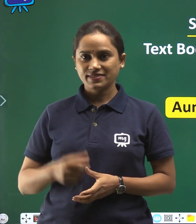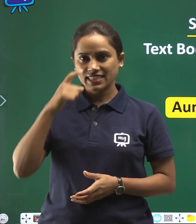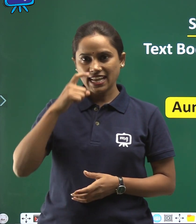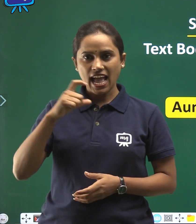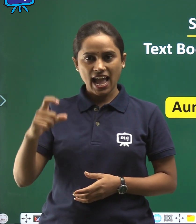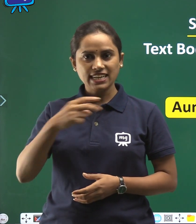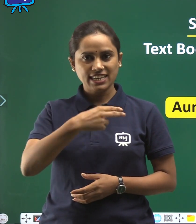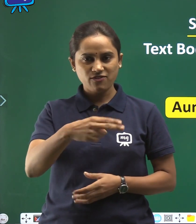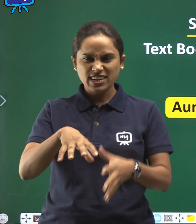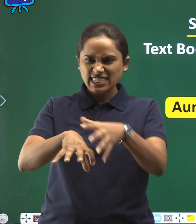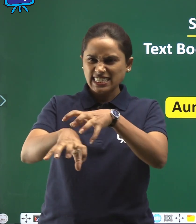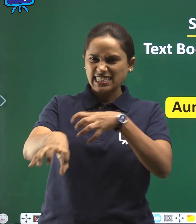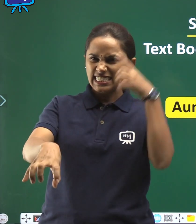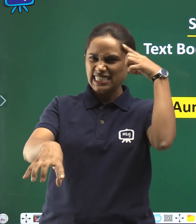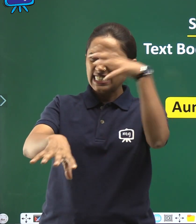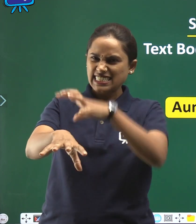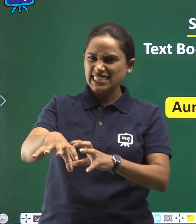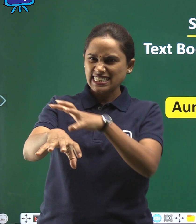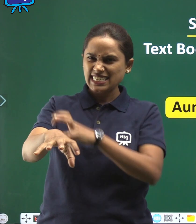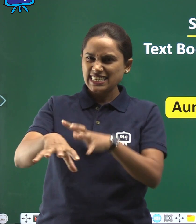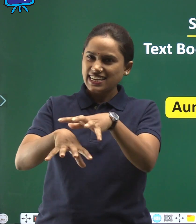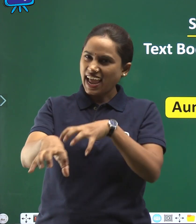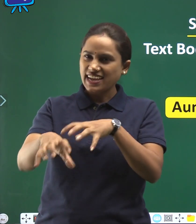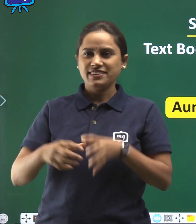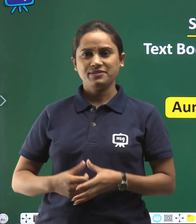Aunt Jennifer's Tigers.